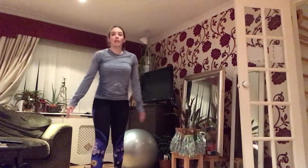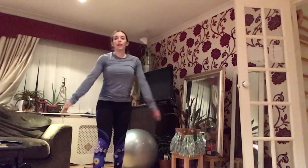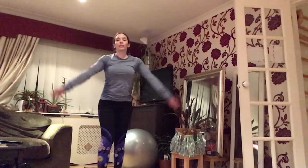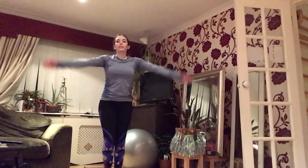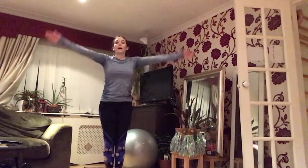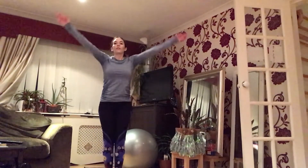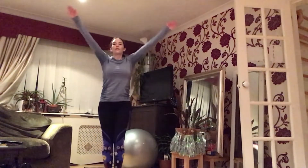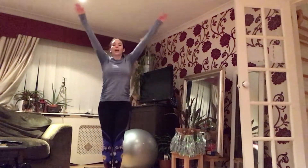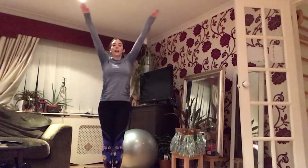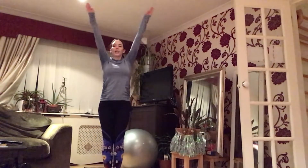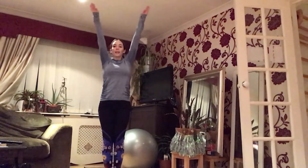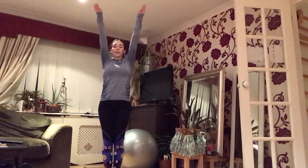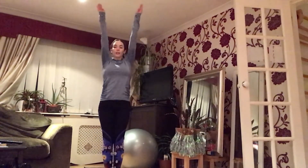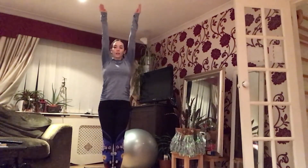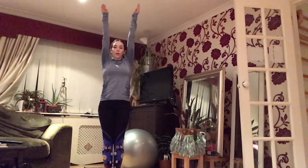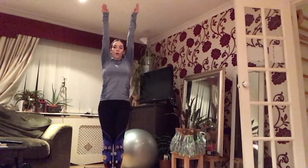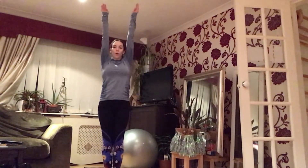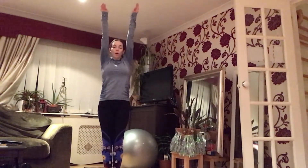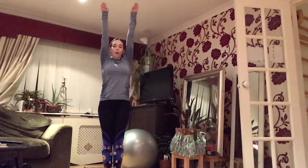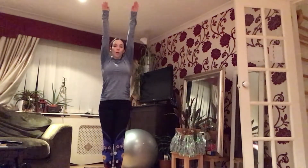Snakes are very long.